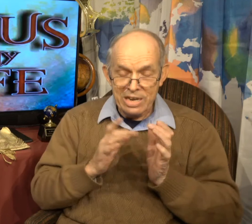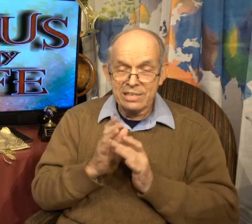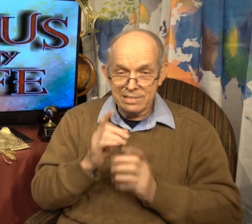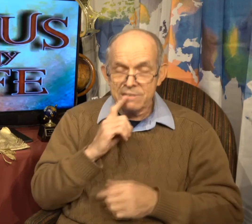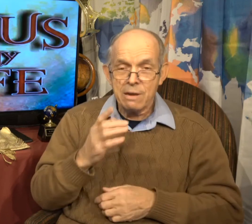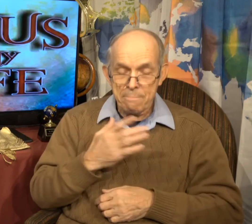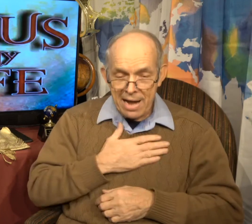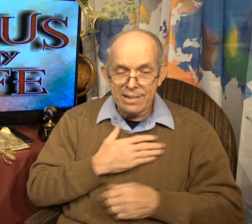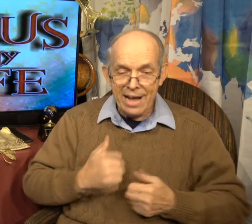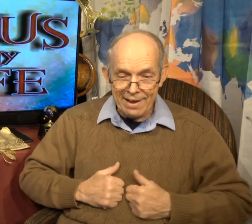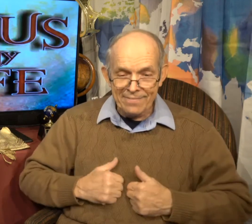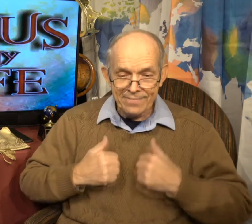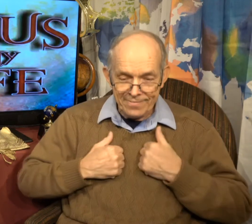Jesus is my life.